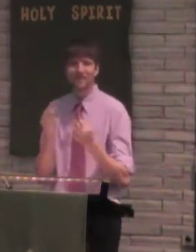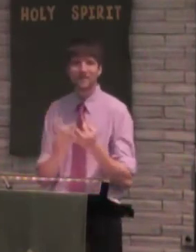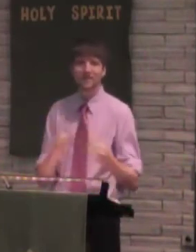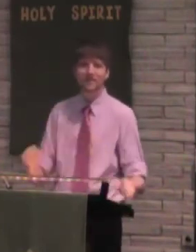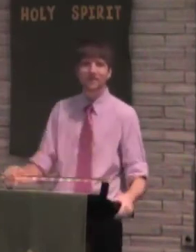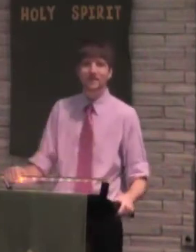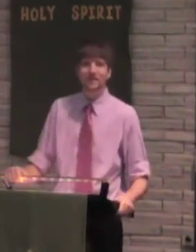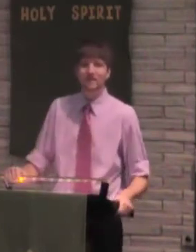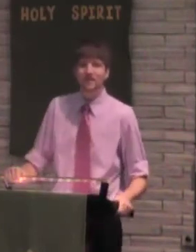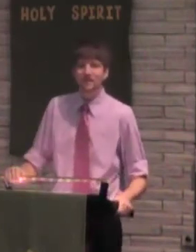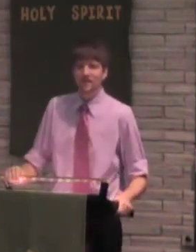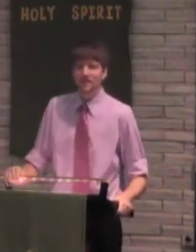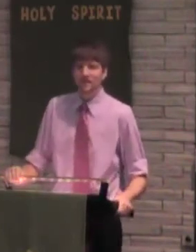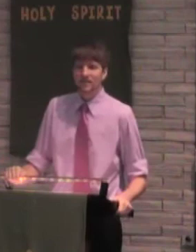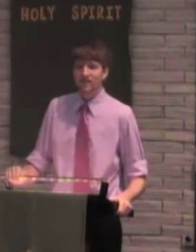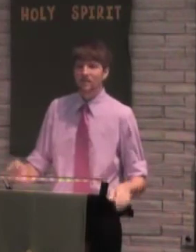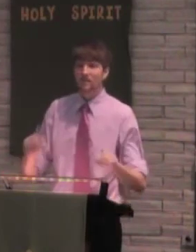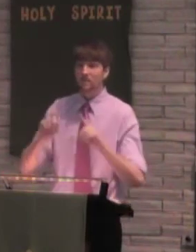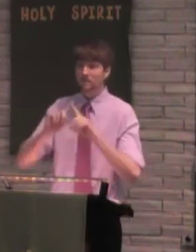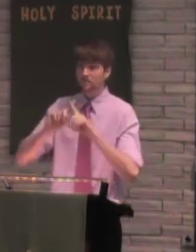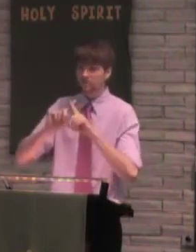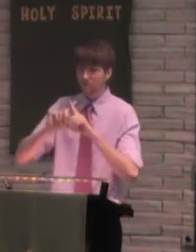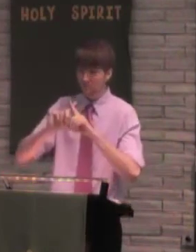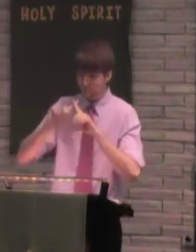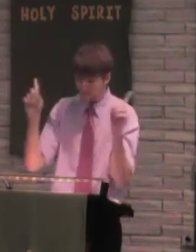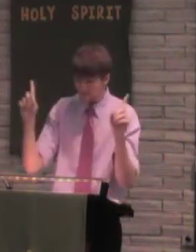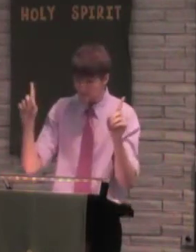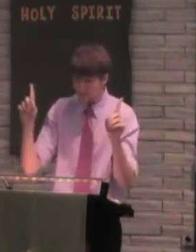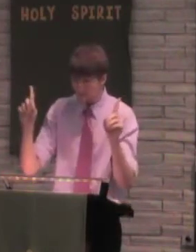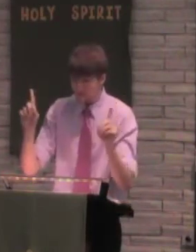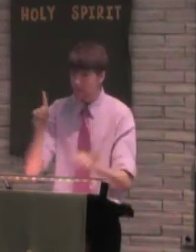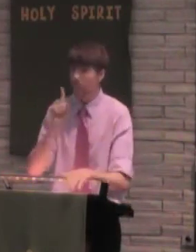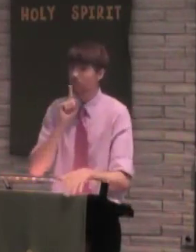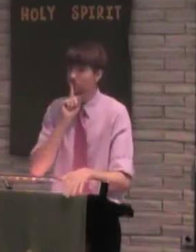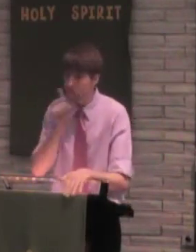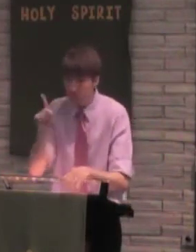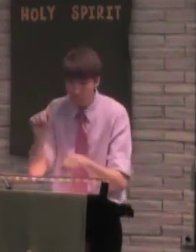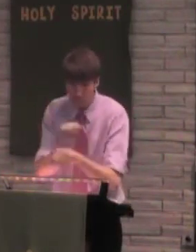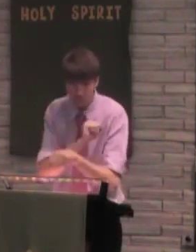He just said he got the looks and not the height. Anyways.